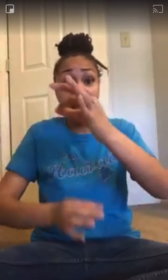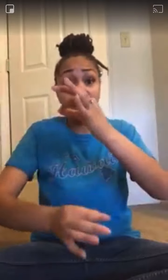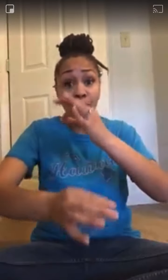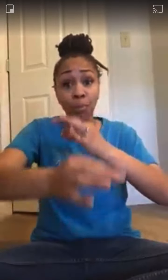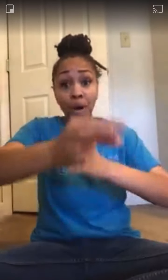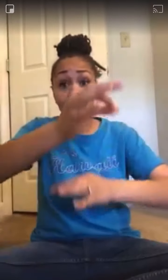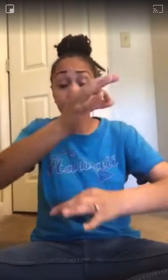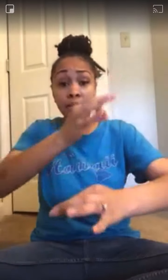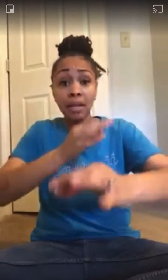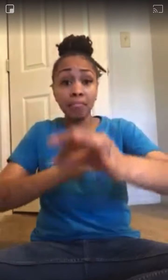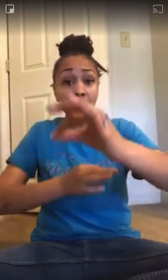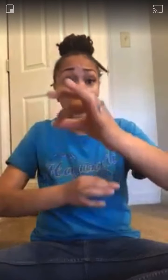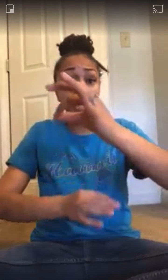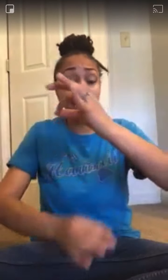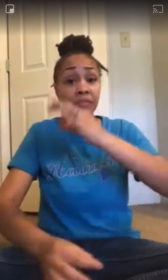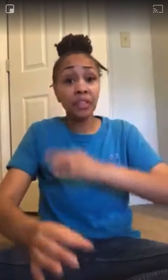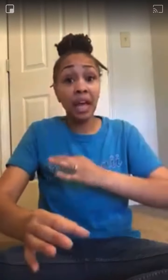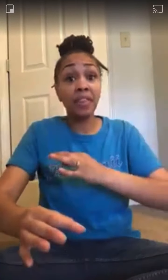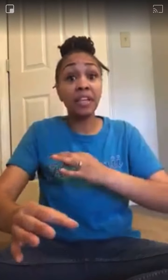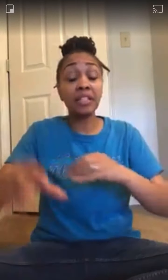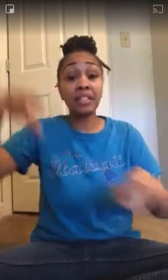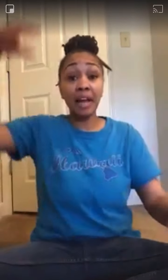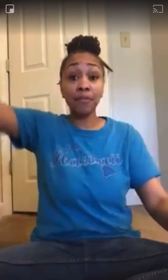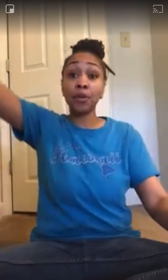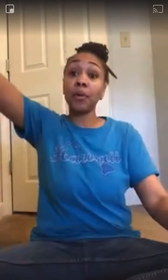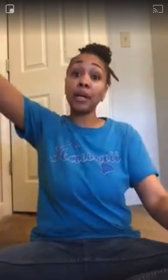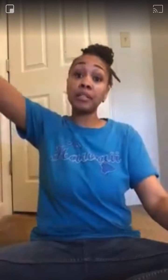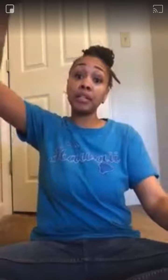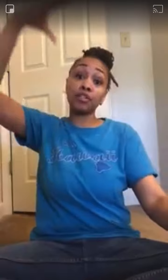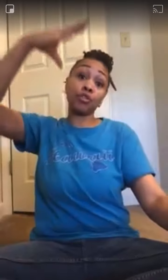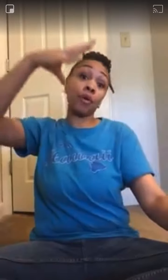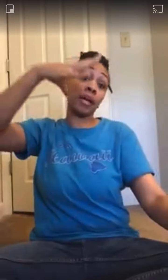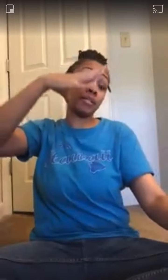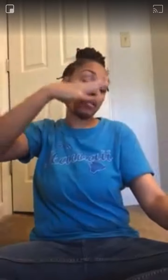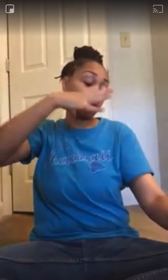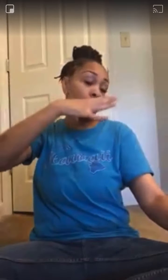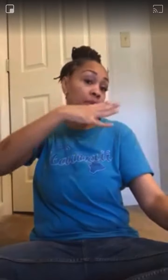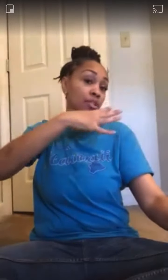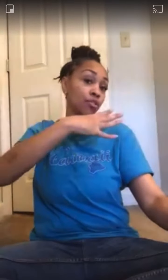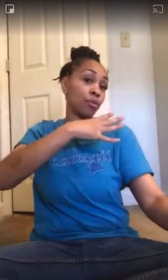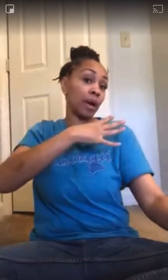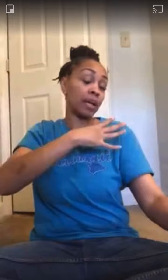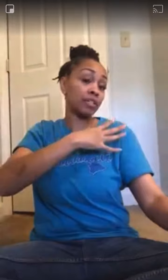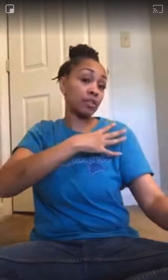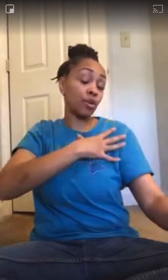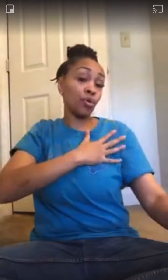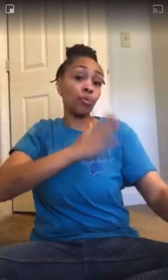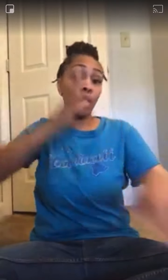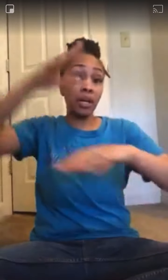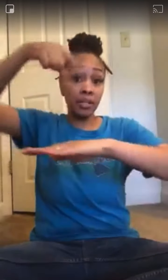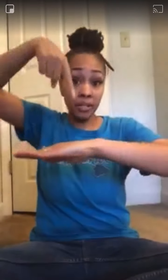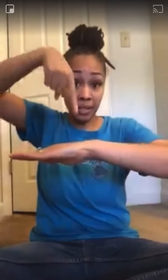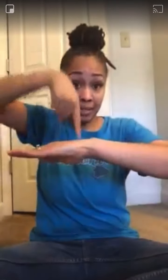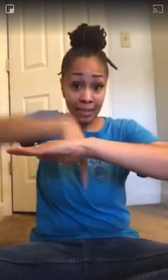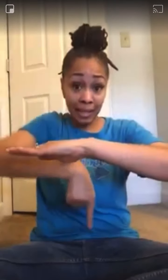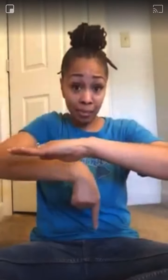has ransomed me. And then the sign for grace is grace. So his grace runs deep.